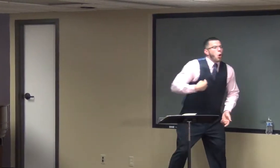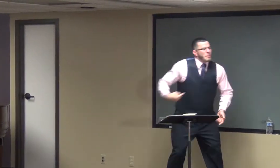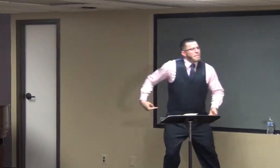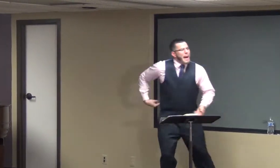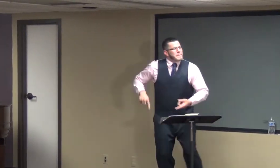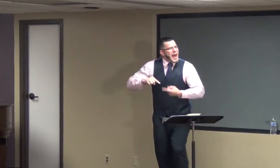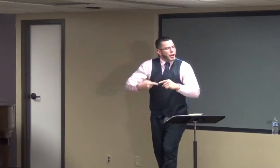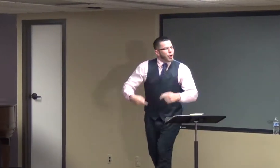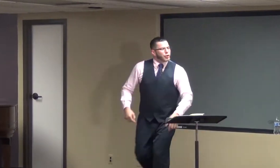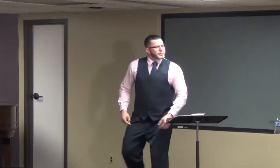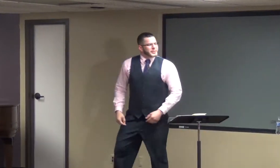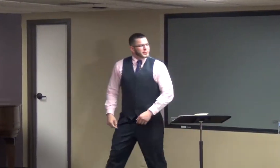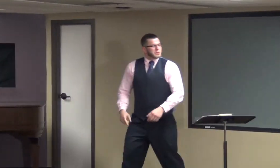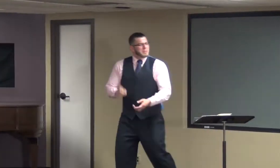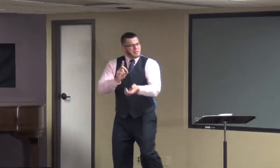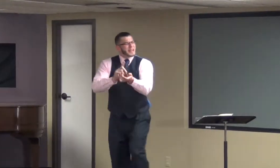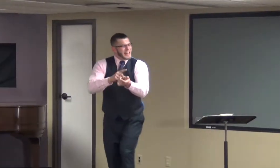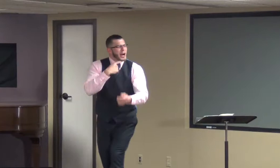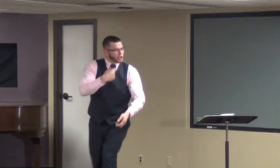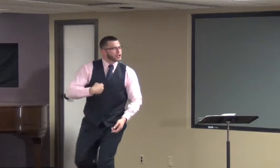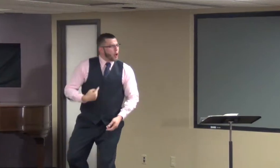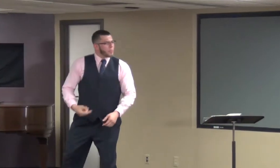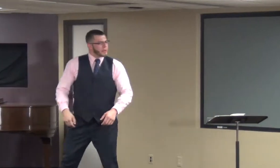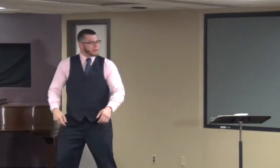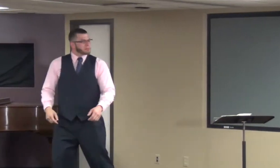me my back hurts. The doctor told me.